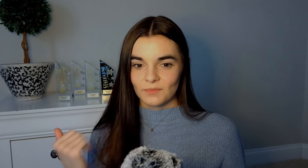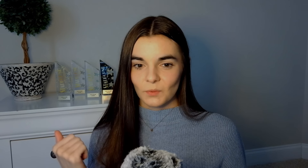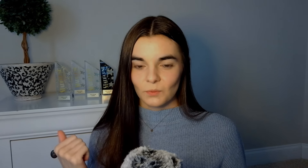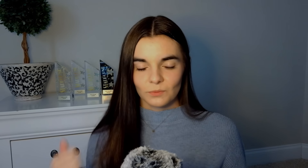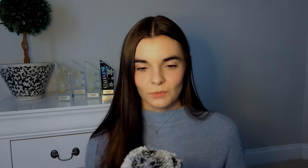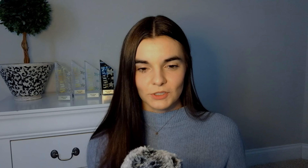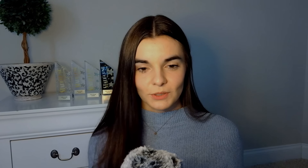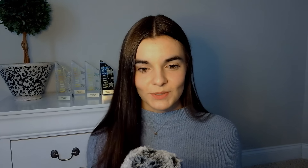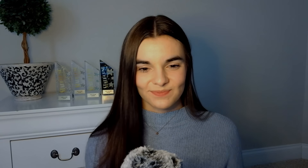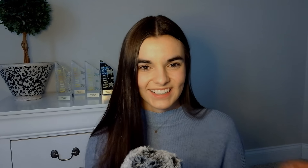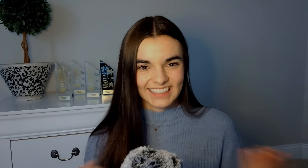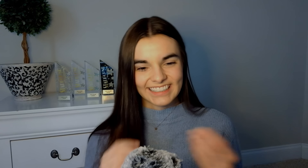What's yours?